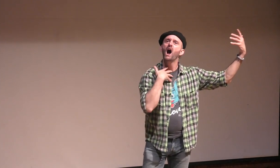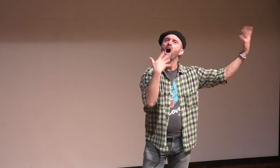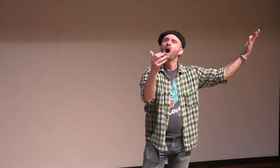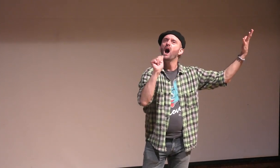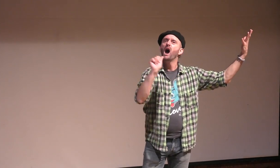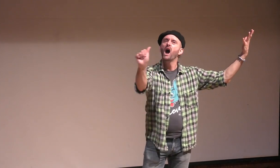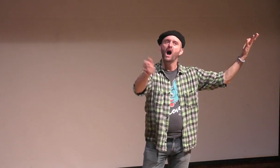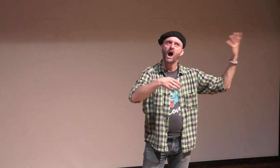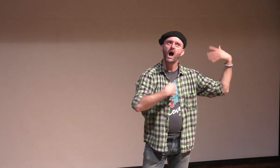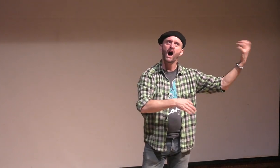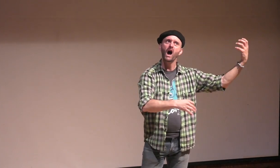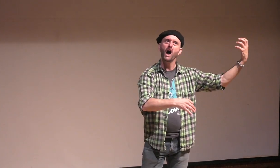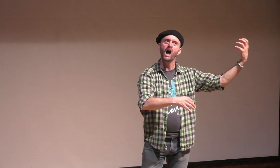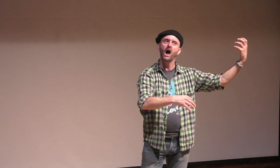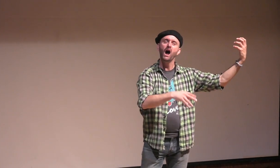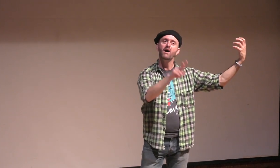So there's a viola.